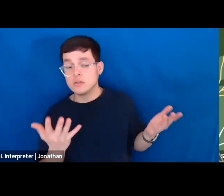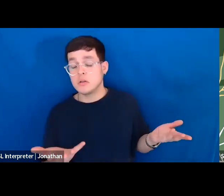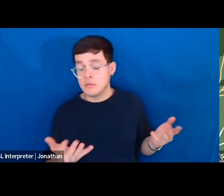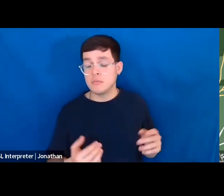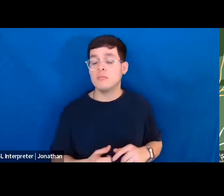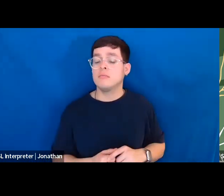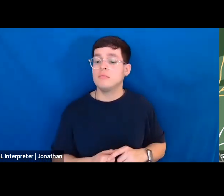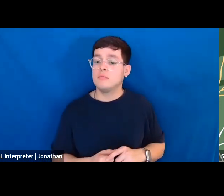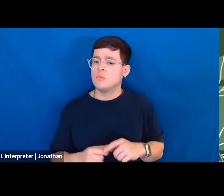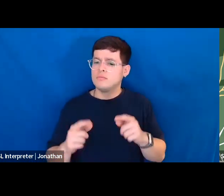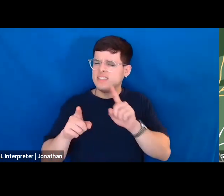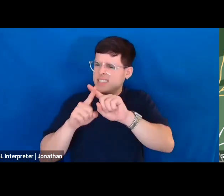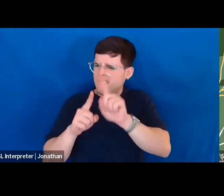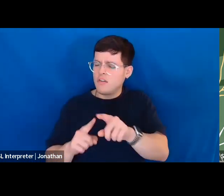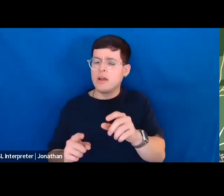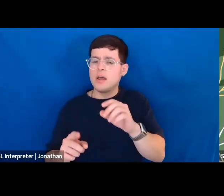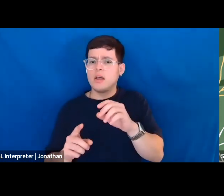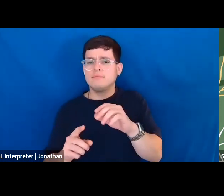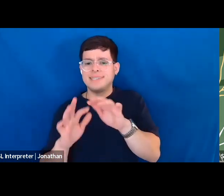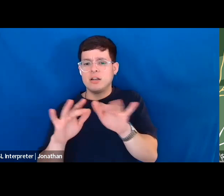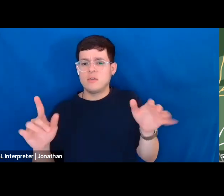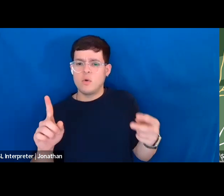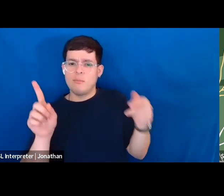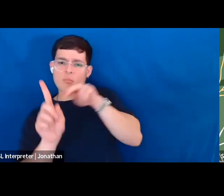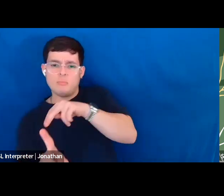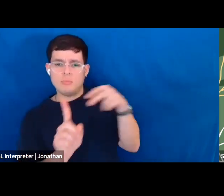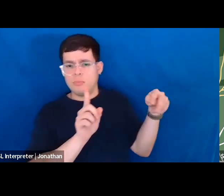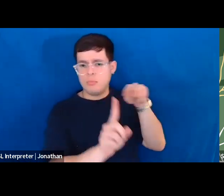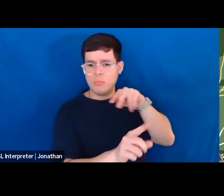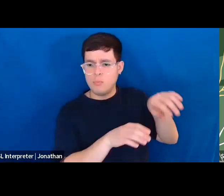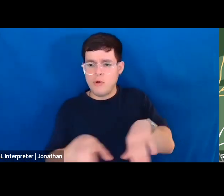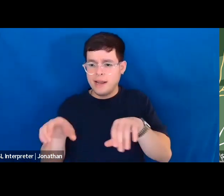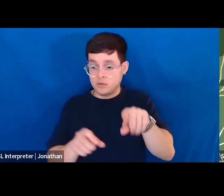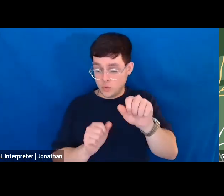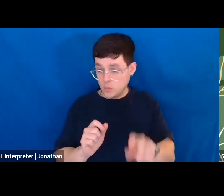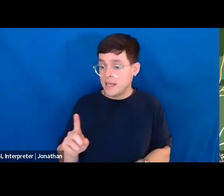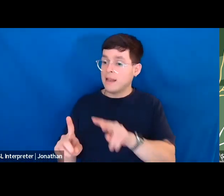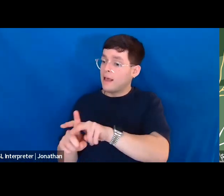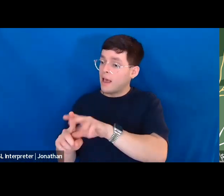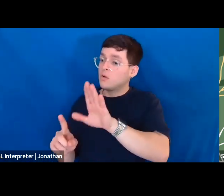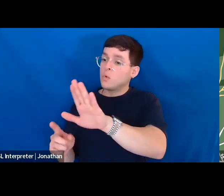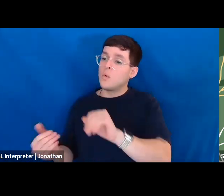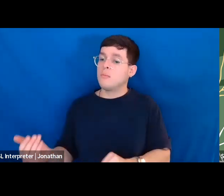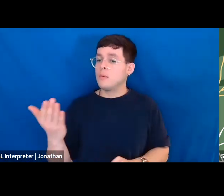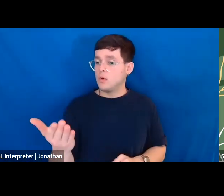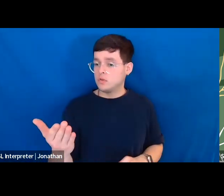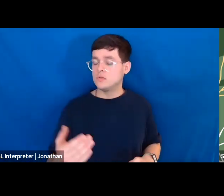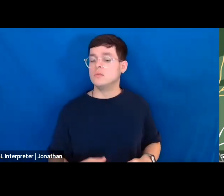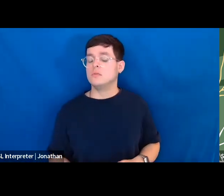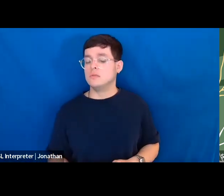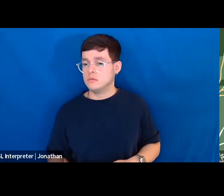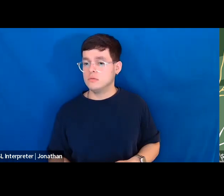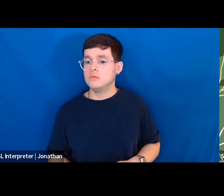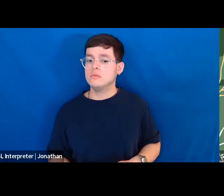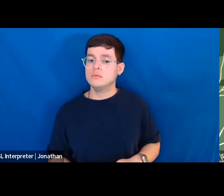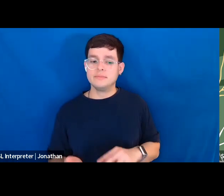different equity-oriented practices that you can add to your proposals that can put you in a better